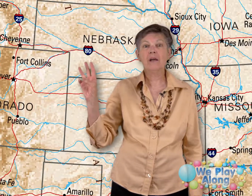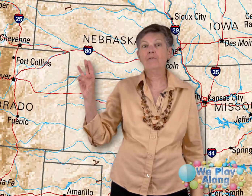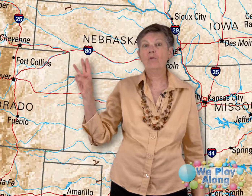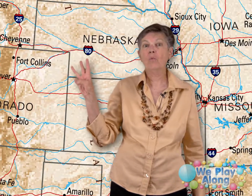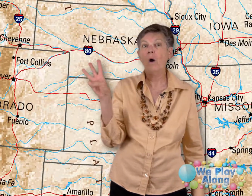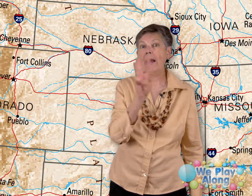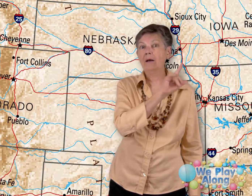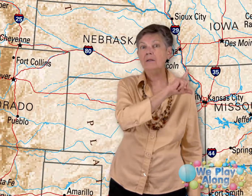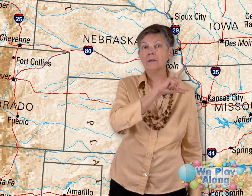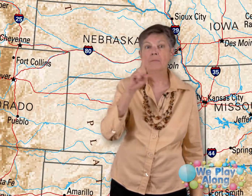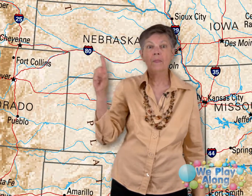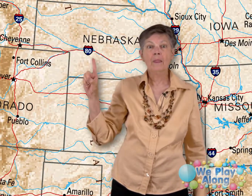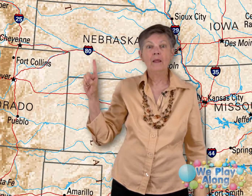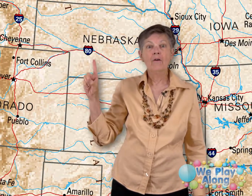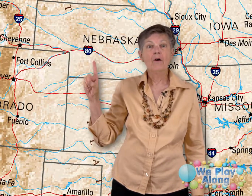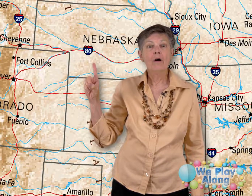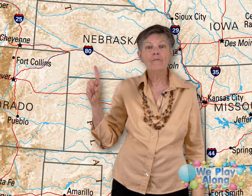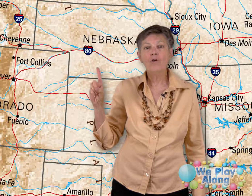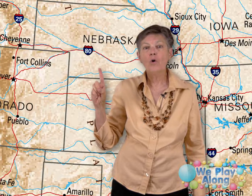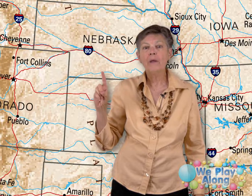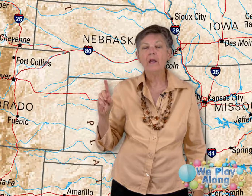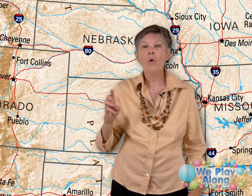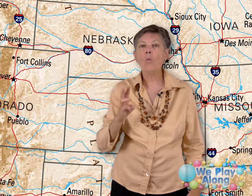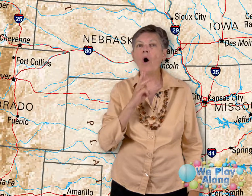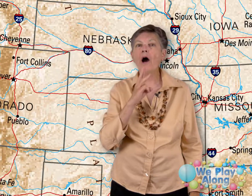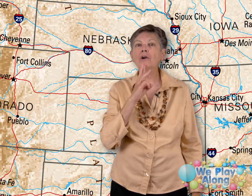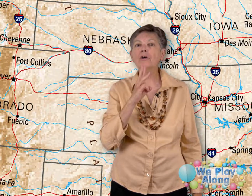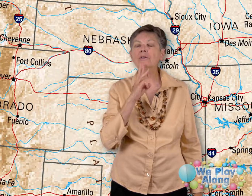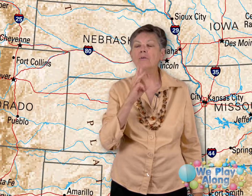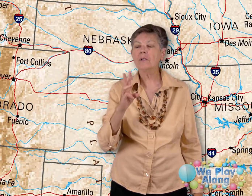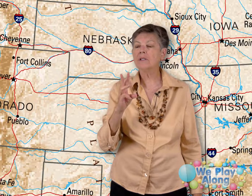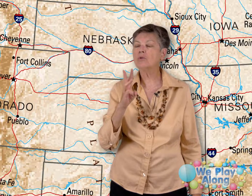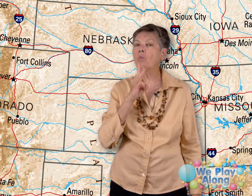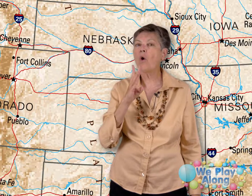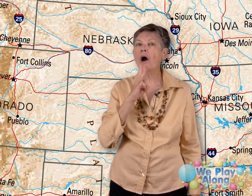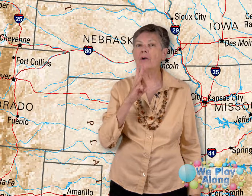for wild. Foaming waters. This is water.